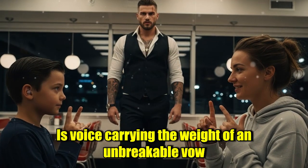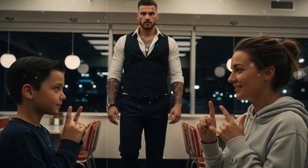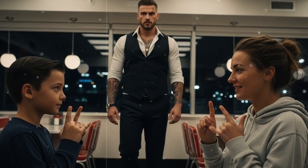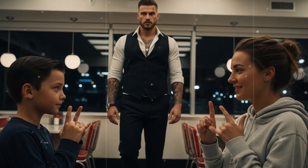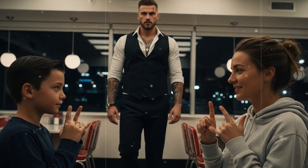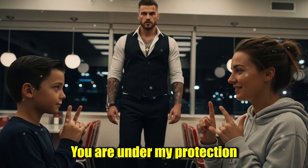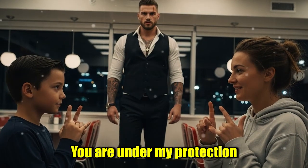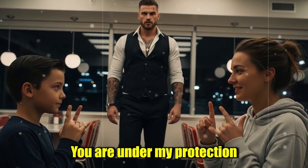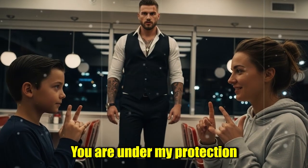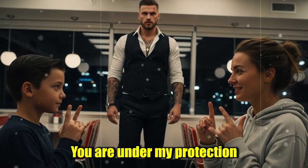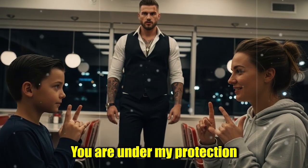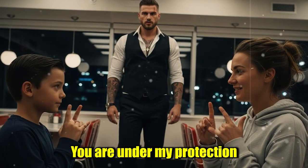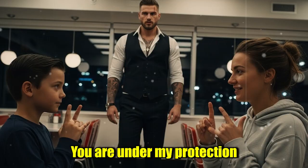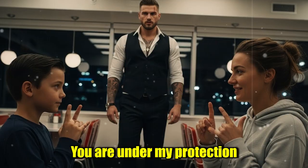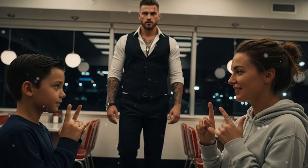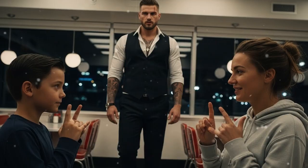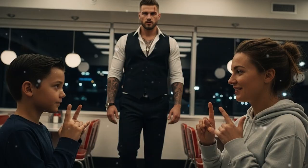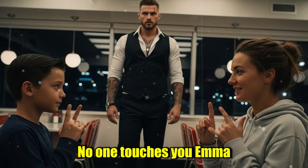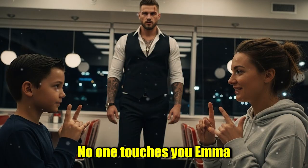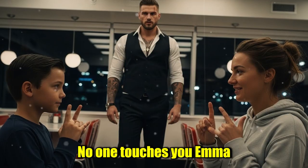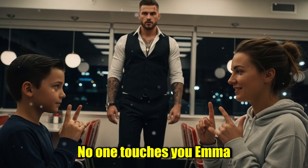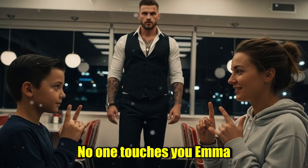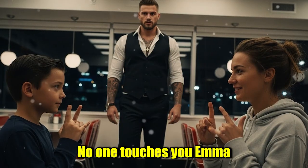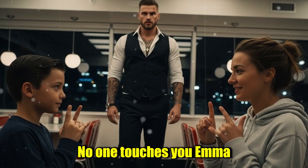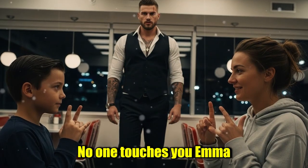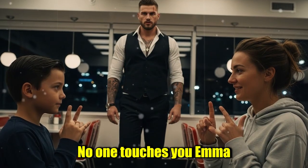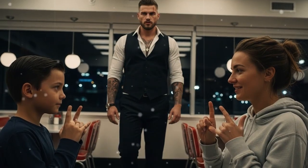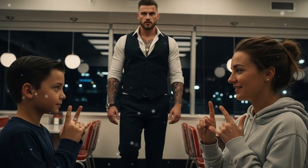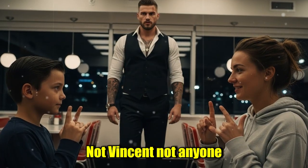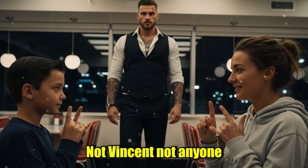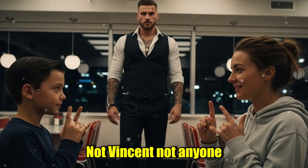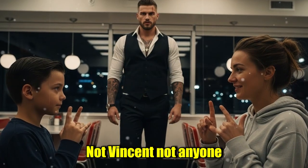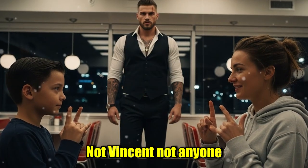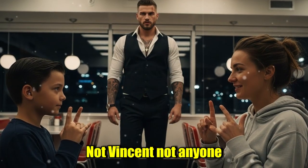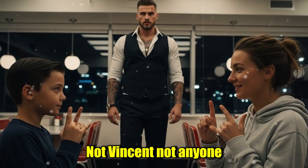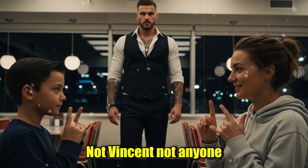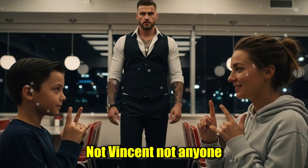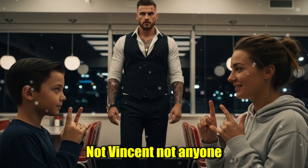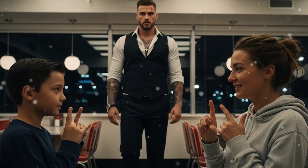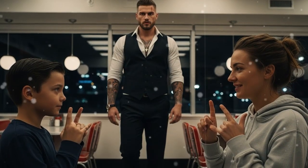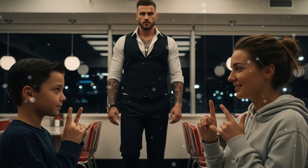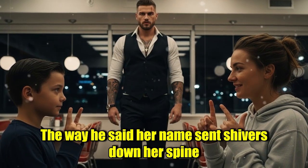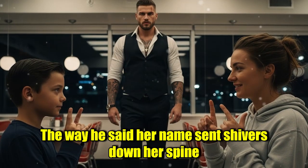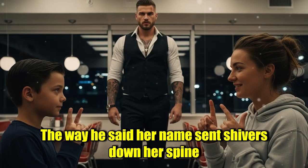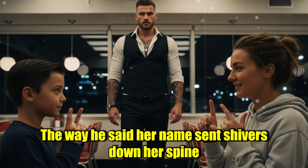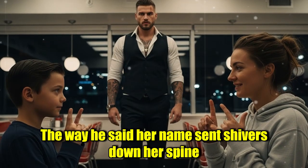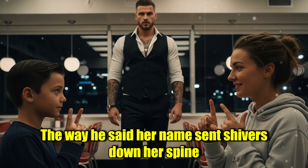vow, "you are under my protection. No one touches you, Emma. Not Vincent, not anyone." The way he said her